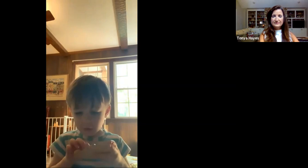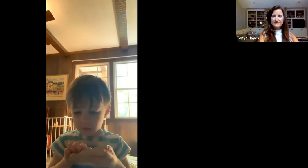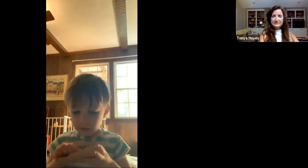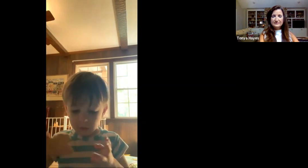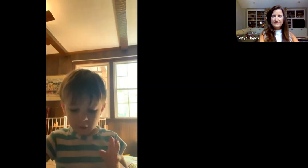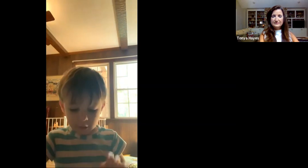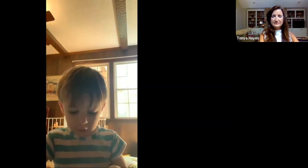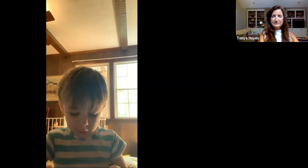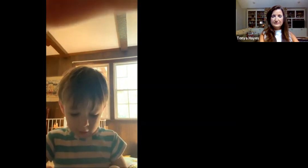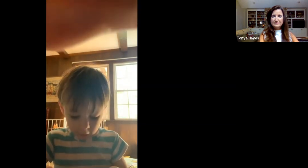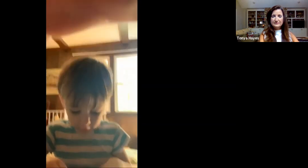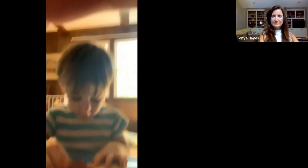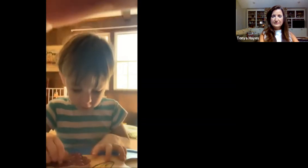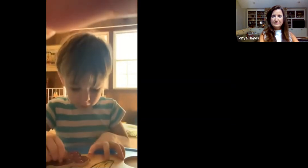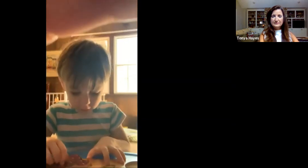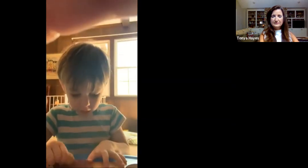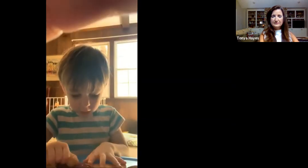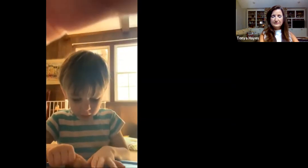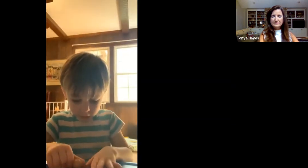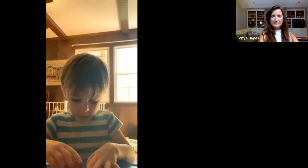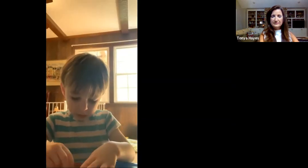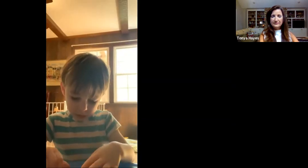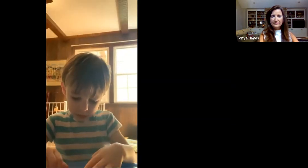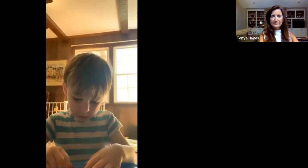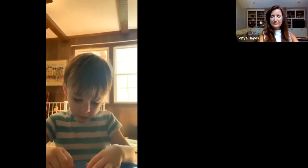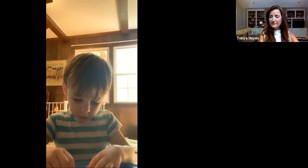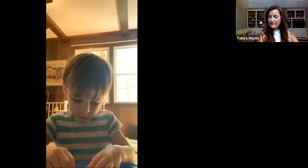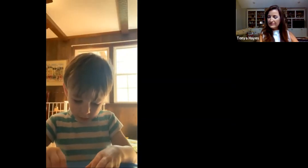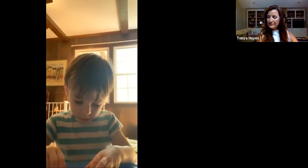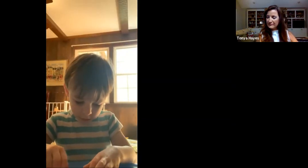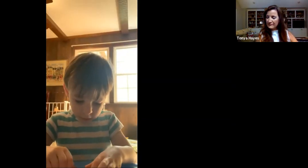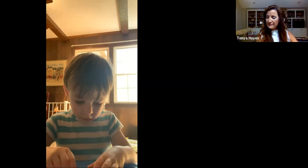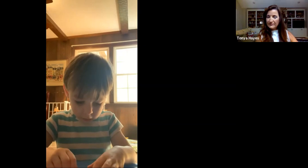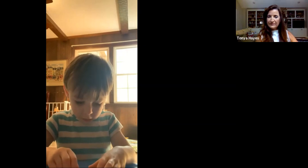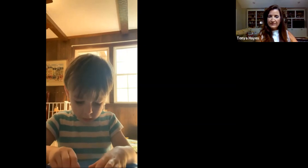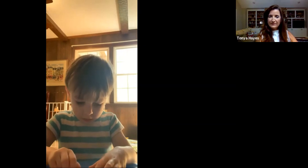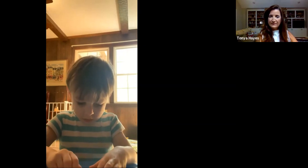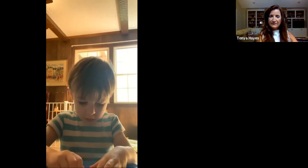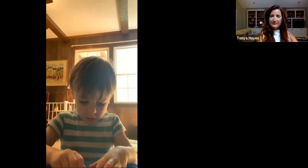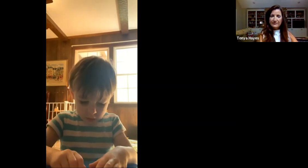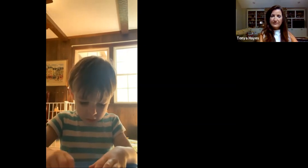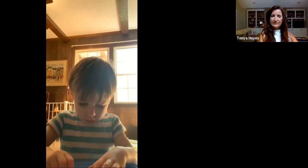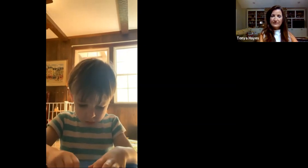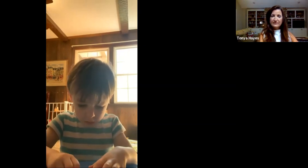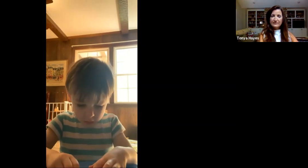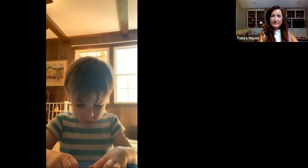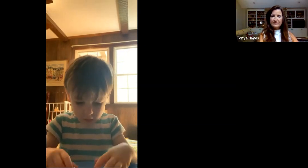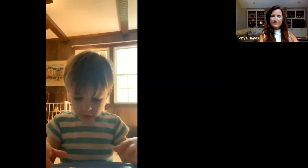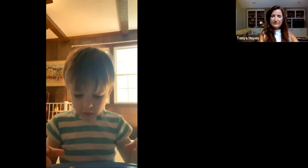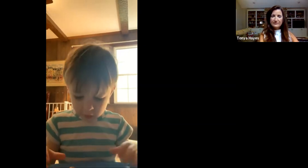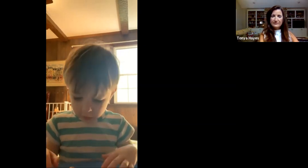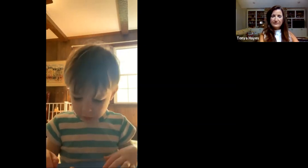You got it. Are you going to put the grapes in? I like the way you're doing the puzzle. You're putting